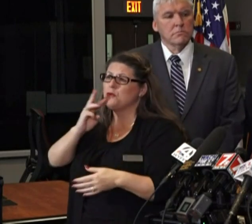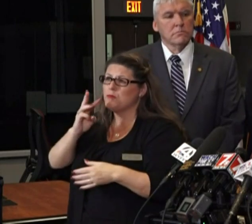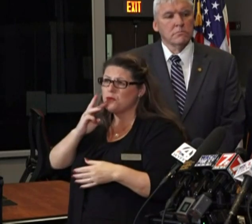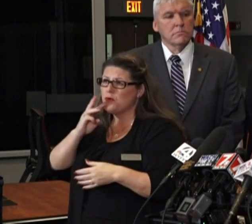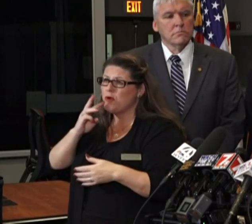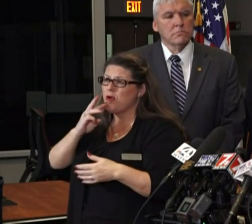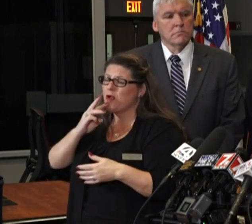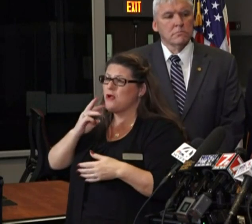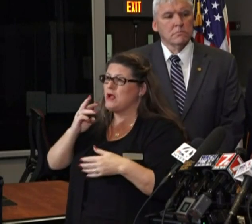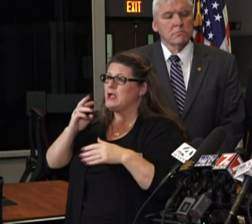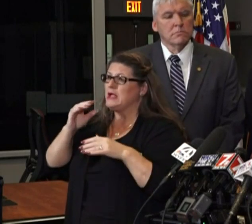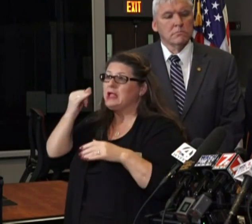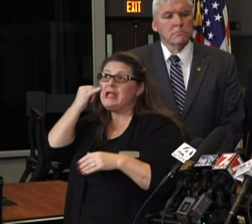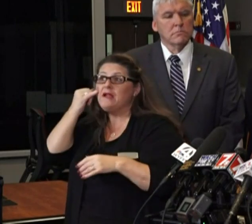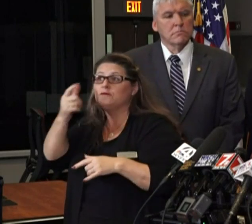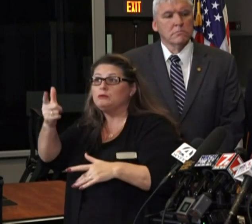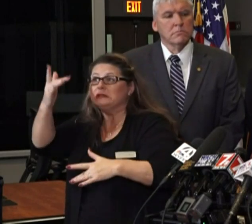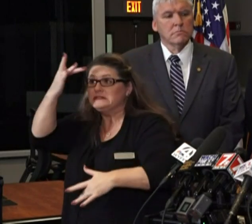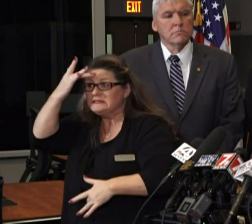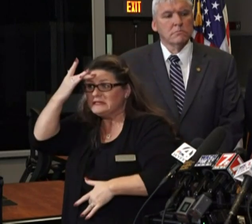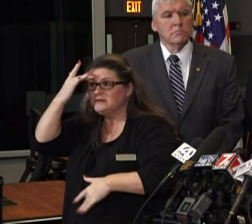DHEC